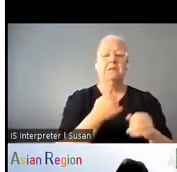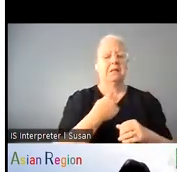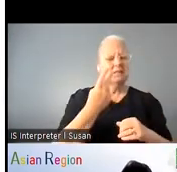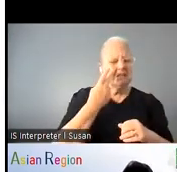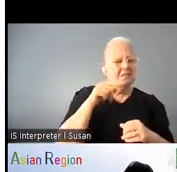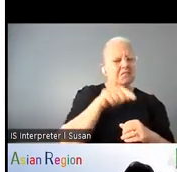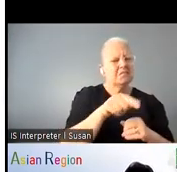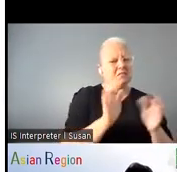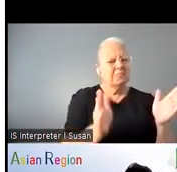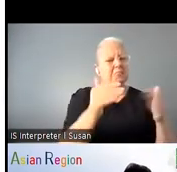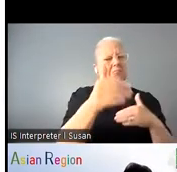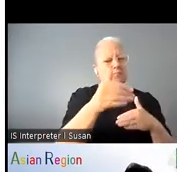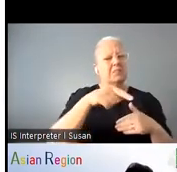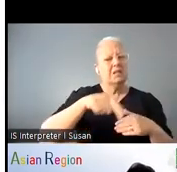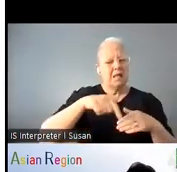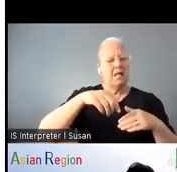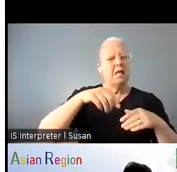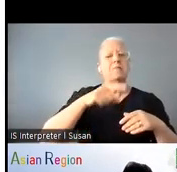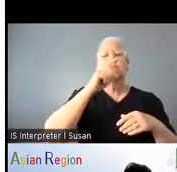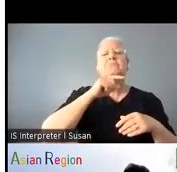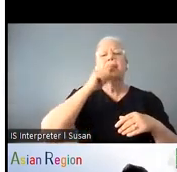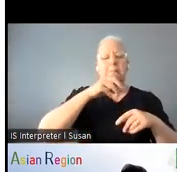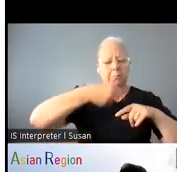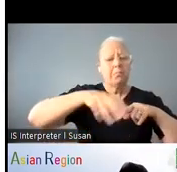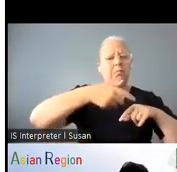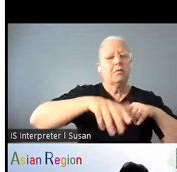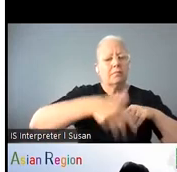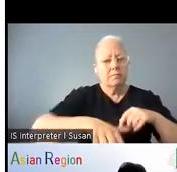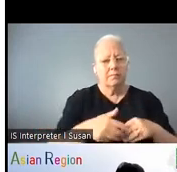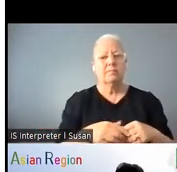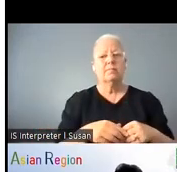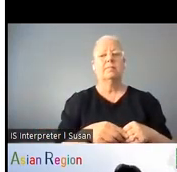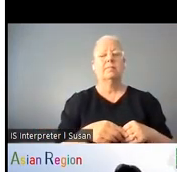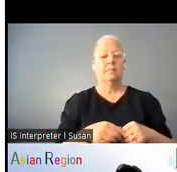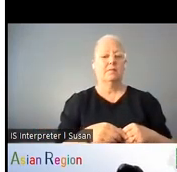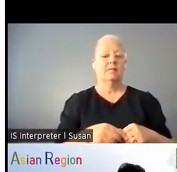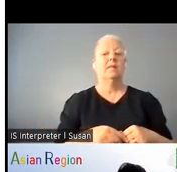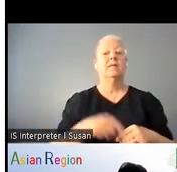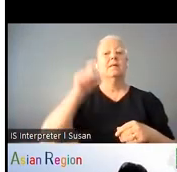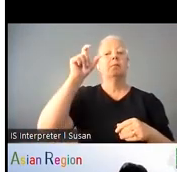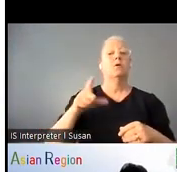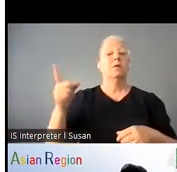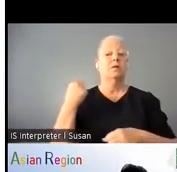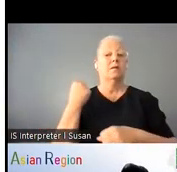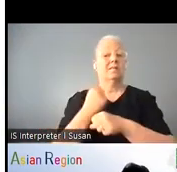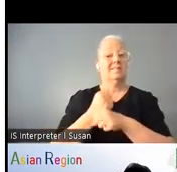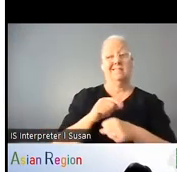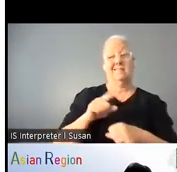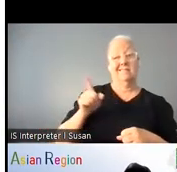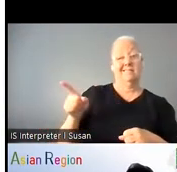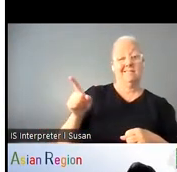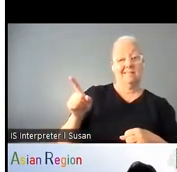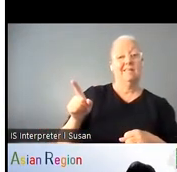room during my last visit. The lack of women who works as a social care worker is one of the main issues in